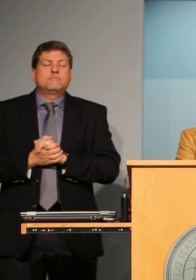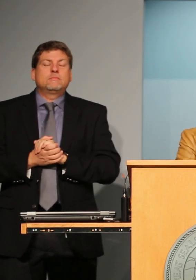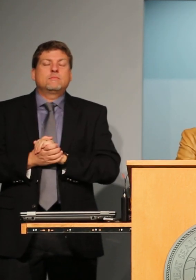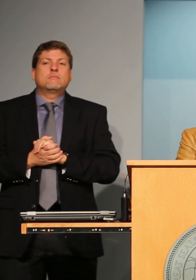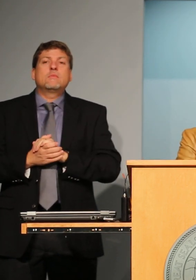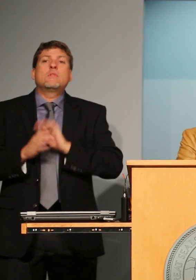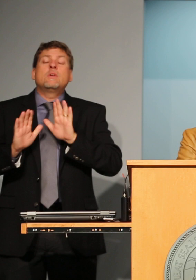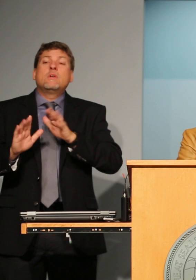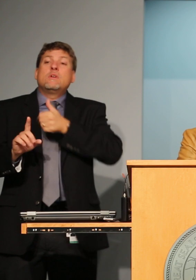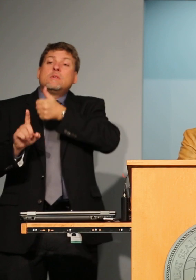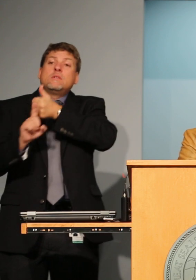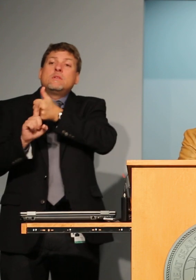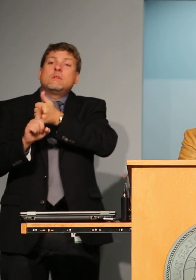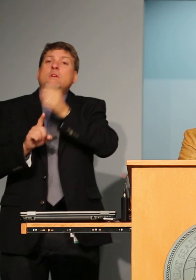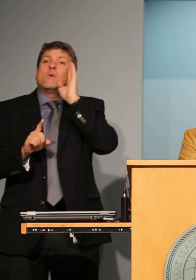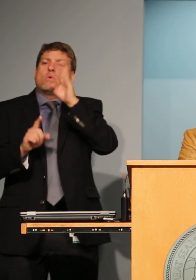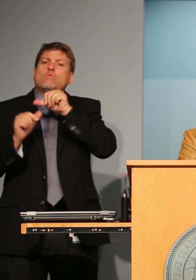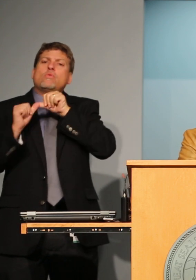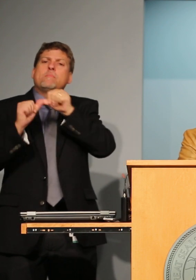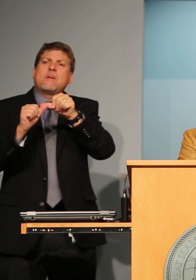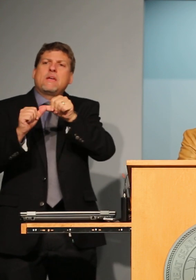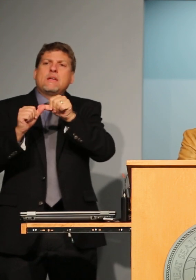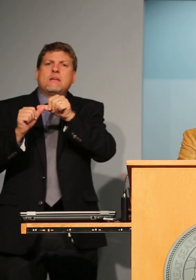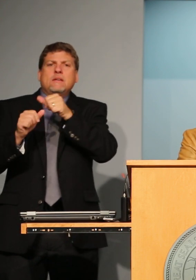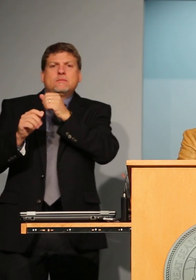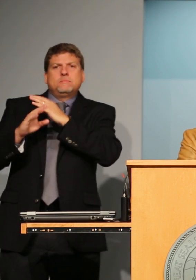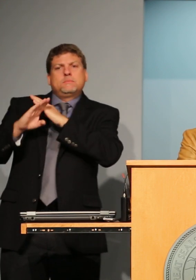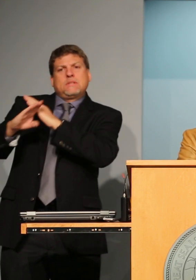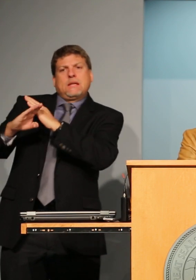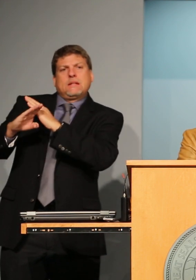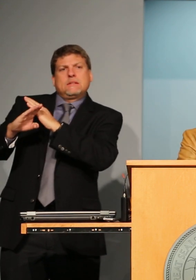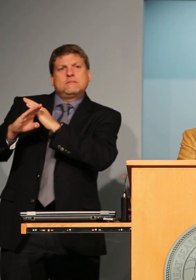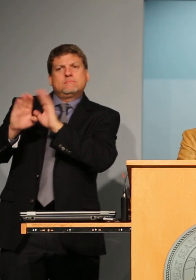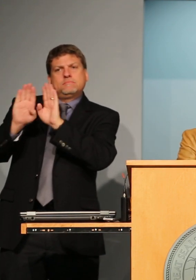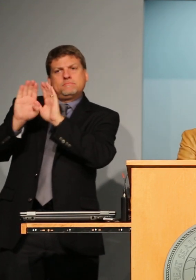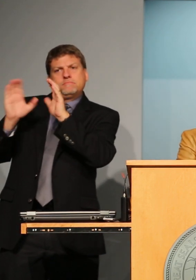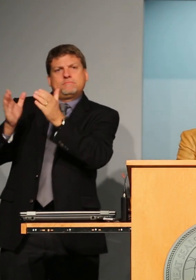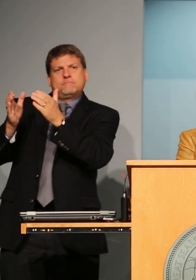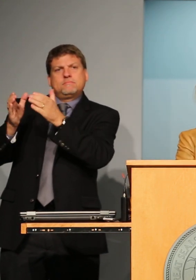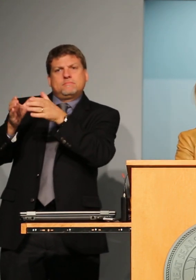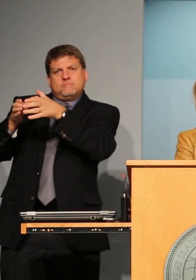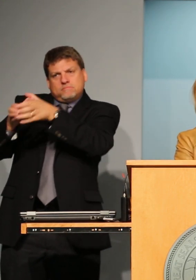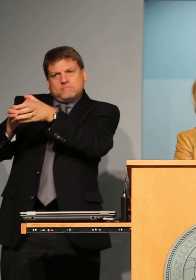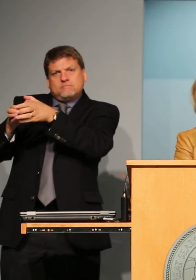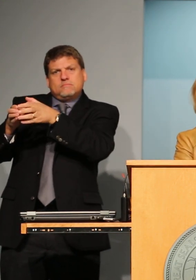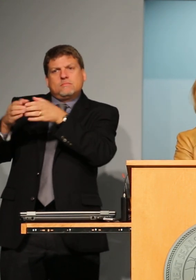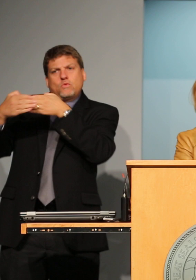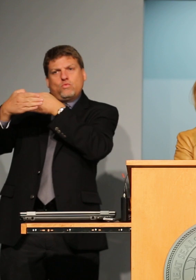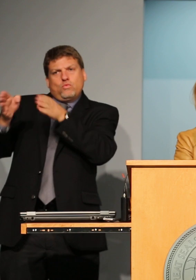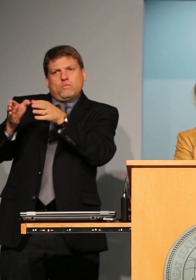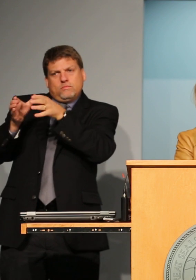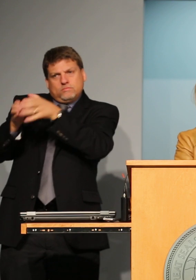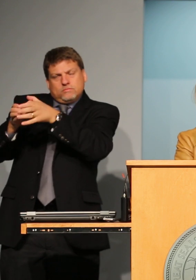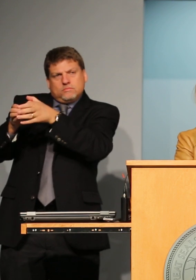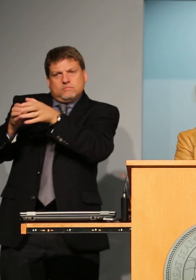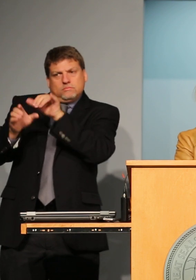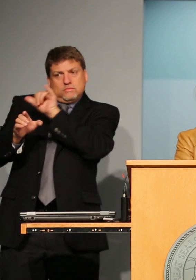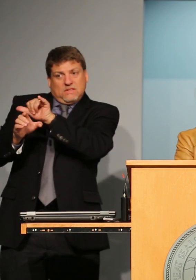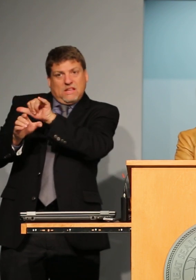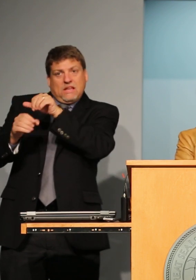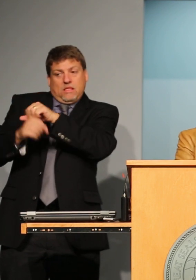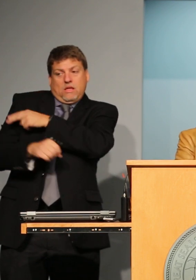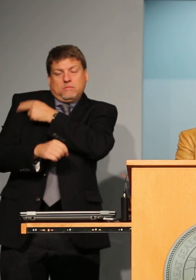The patient will remain in a contained, isolated, and secured unit until